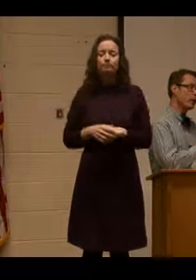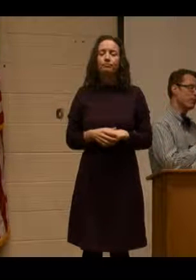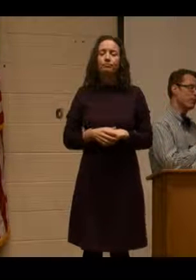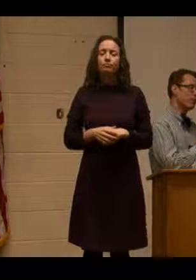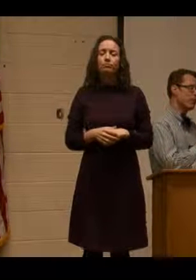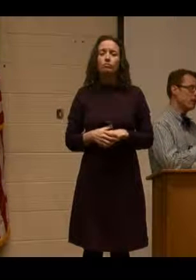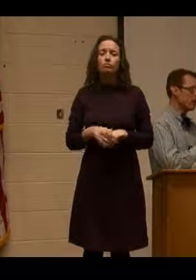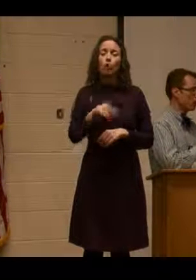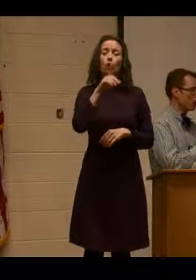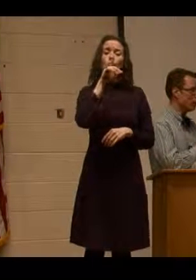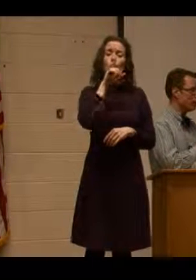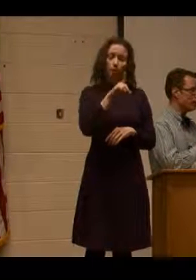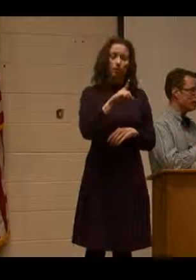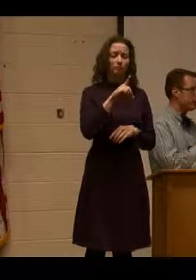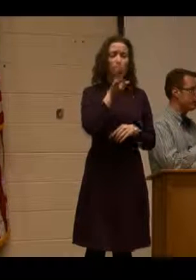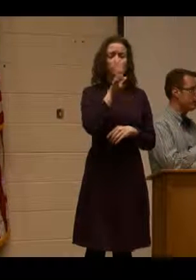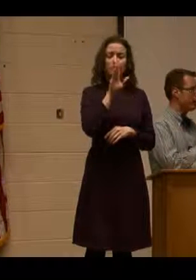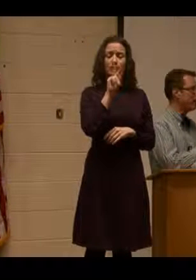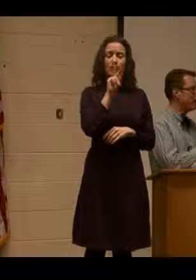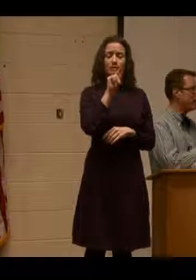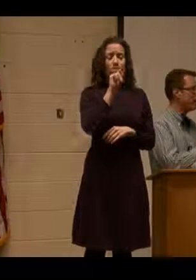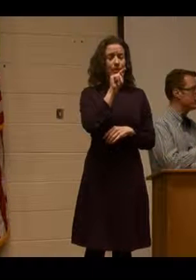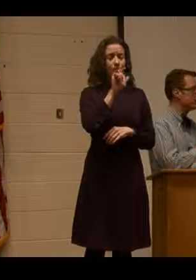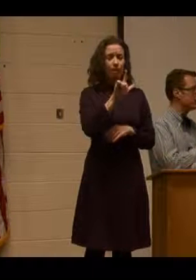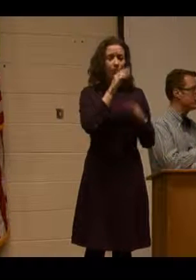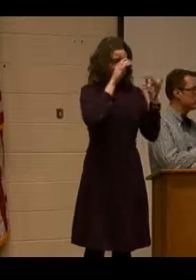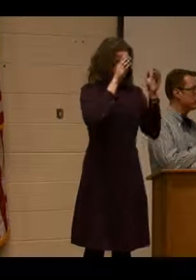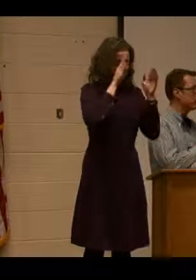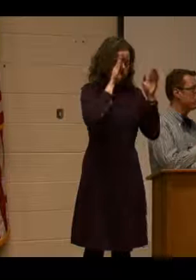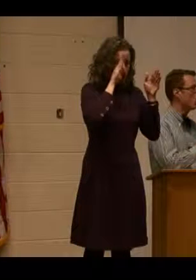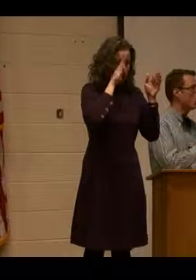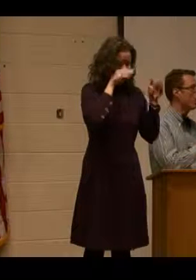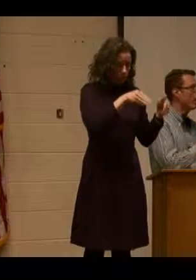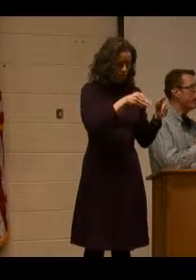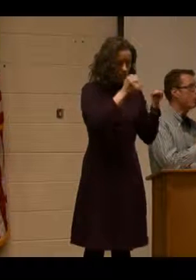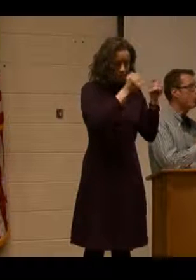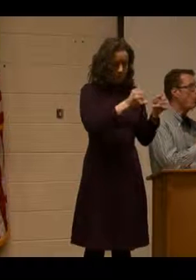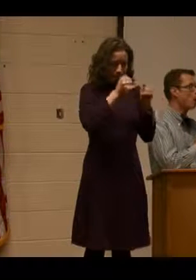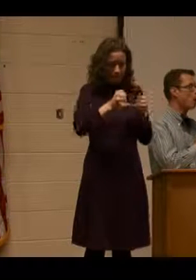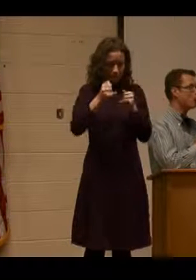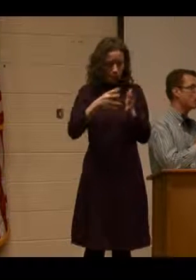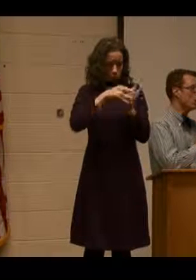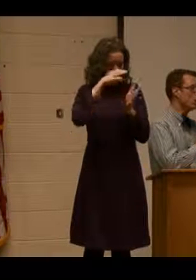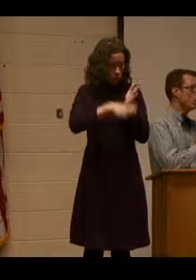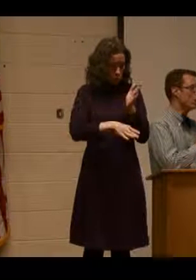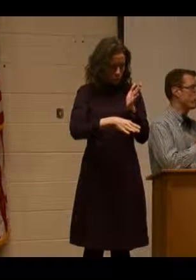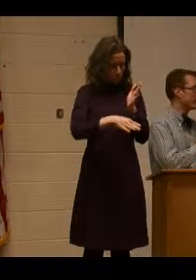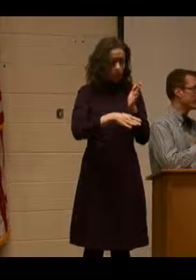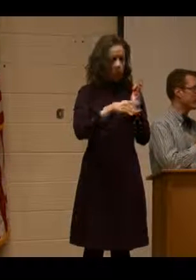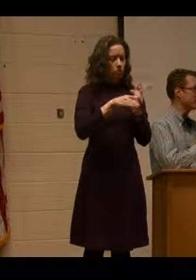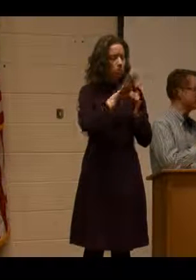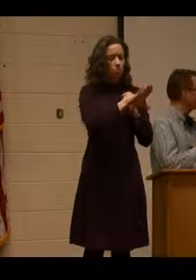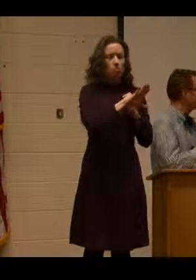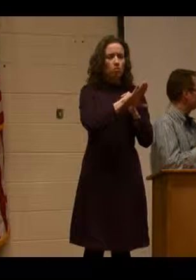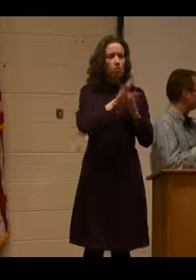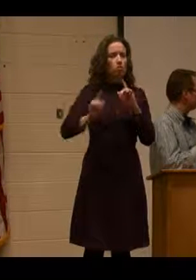individualized depending on the student and where they're wanting to go for their next environment.